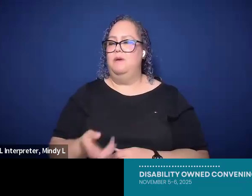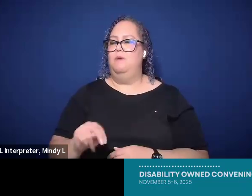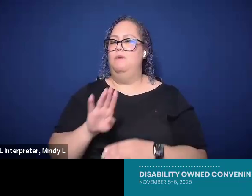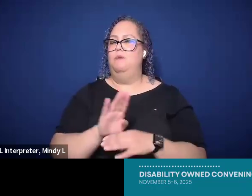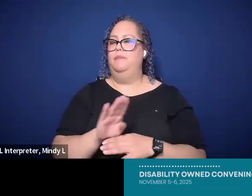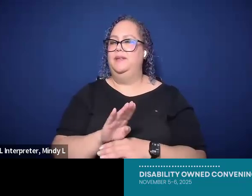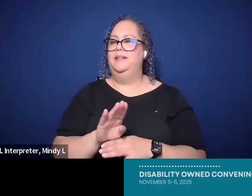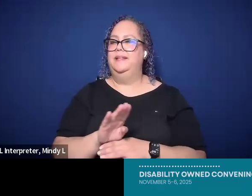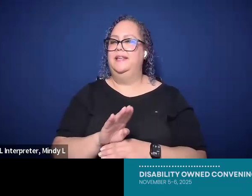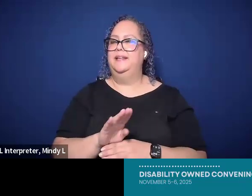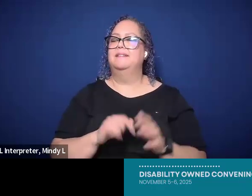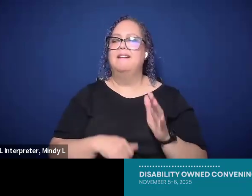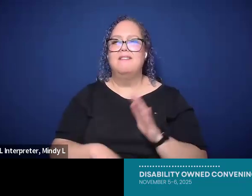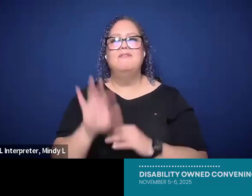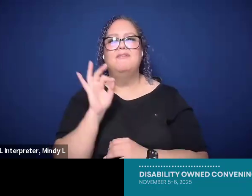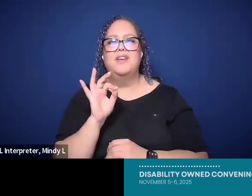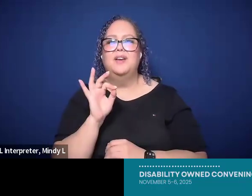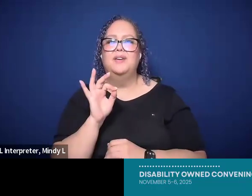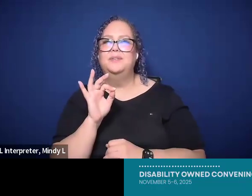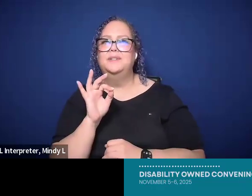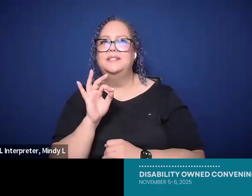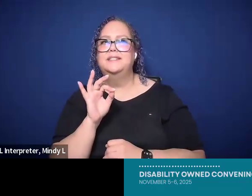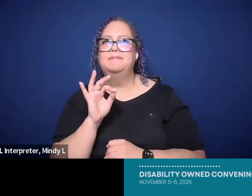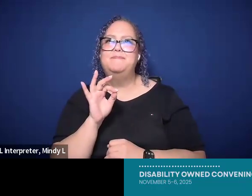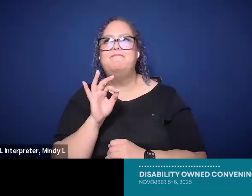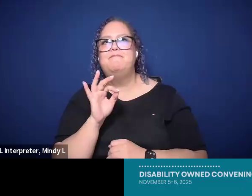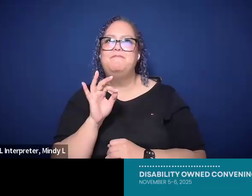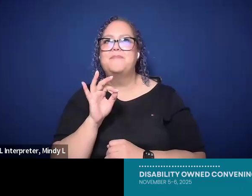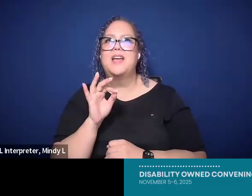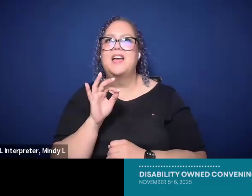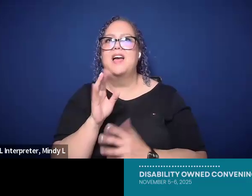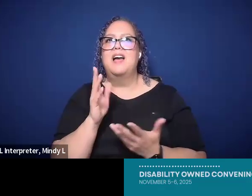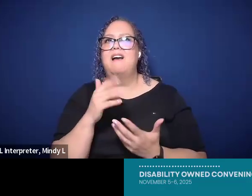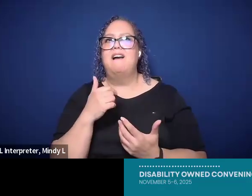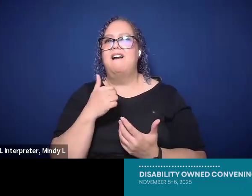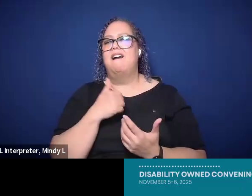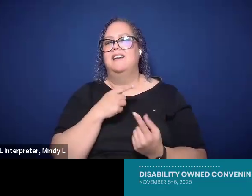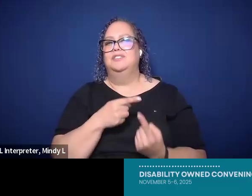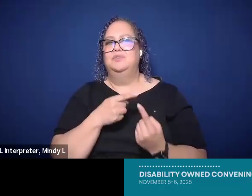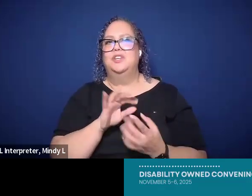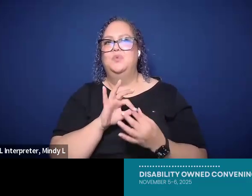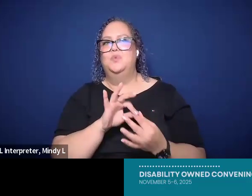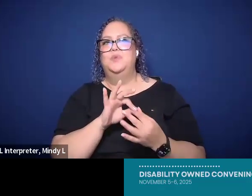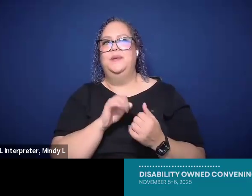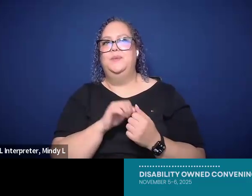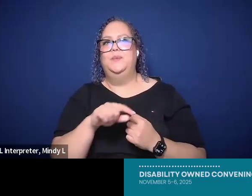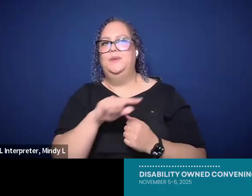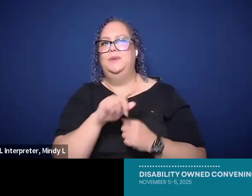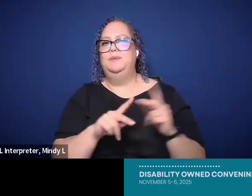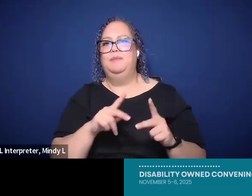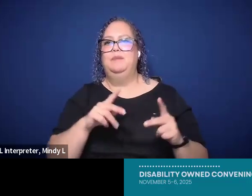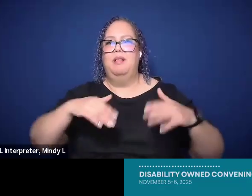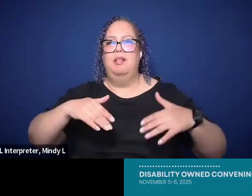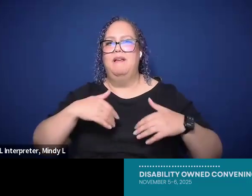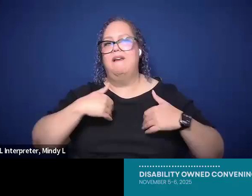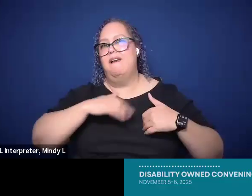I had trouble relating to friends that weren't entrepreneurs, or rather, they